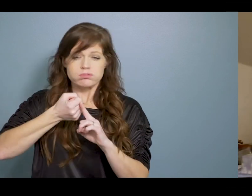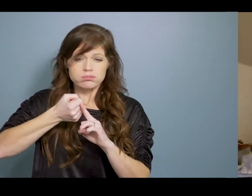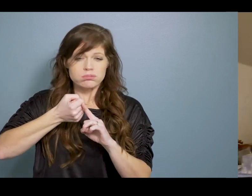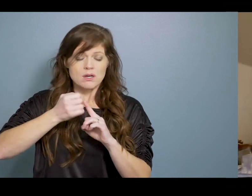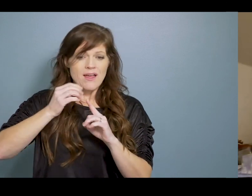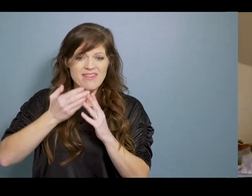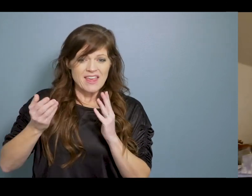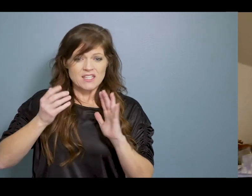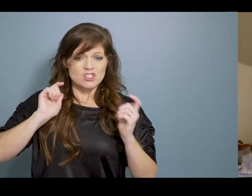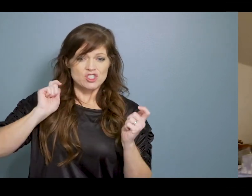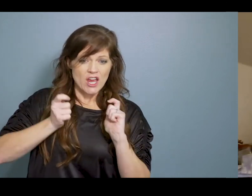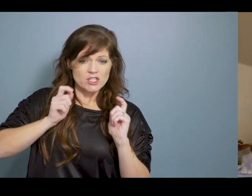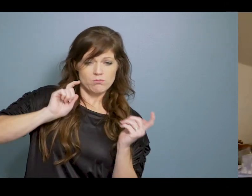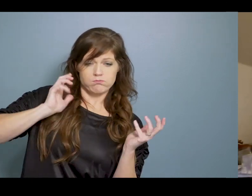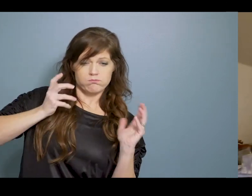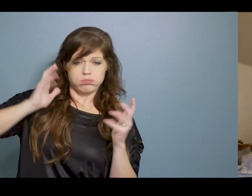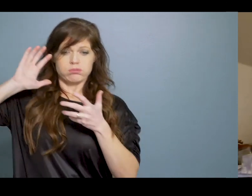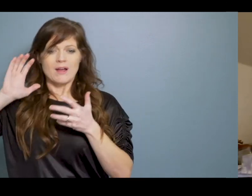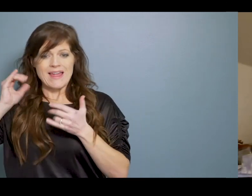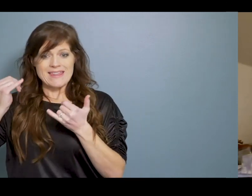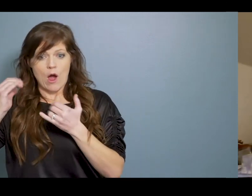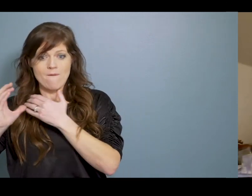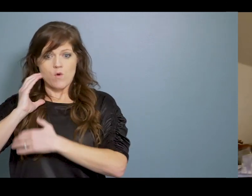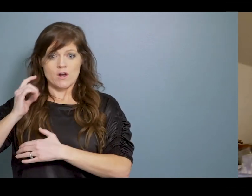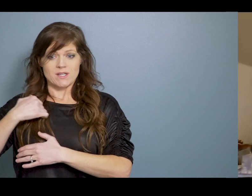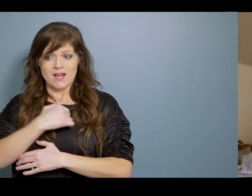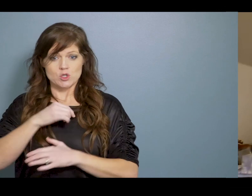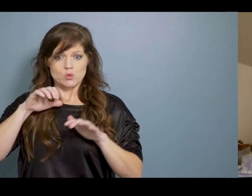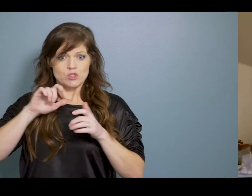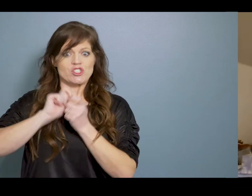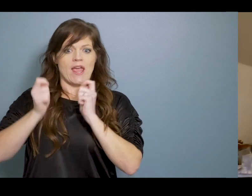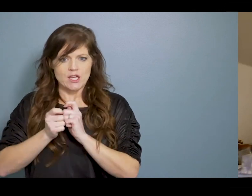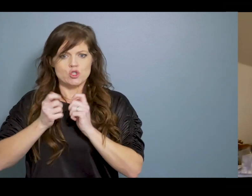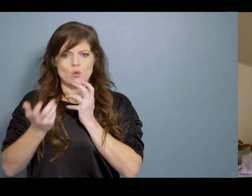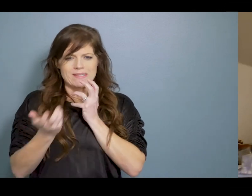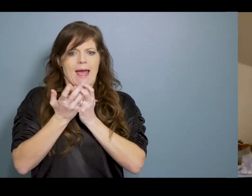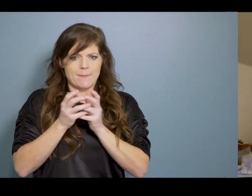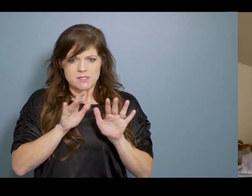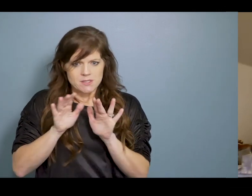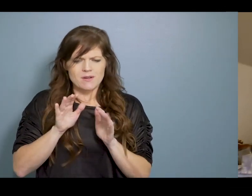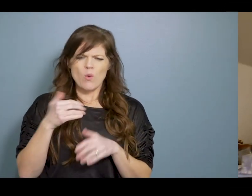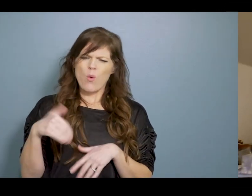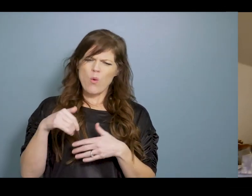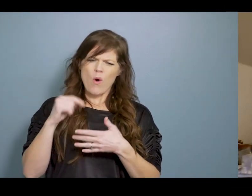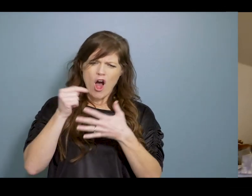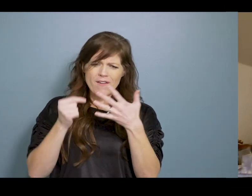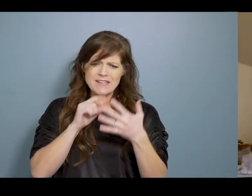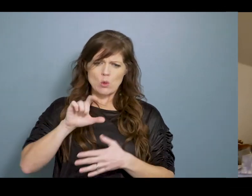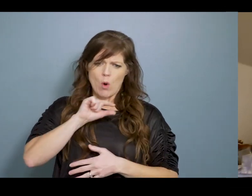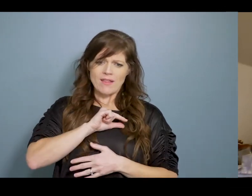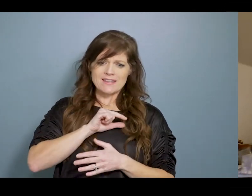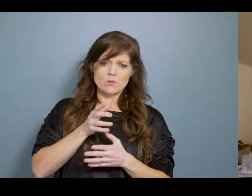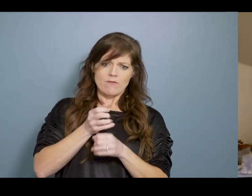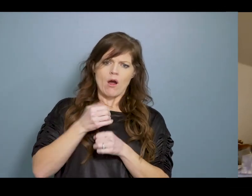forced upon us. But I think that I see that as a good thing. I see that as a great opportunity. And as Carl